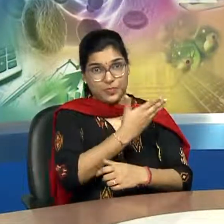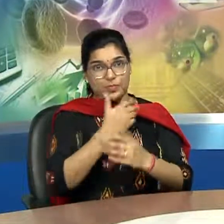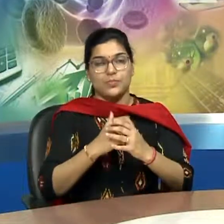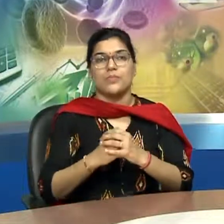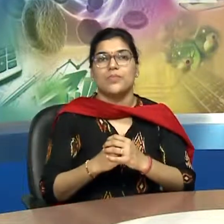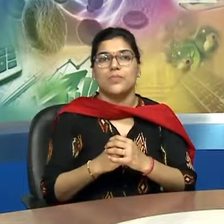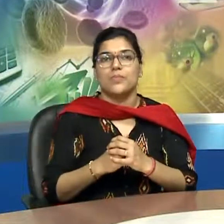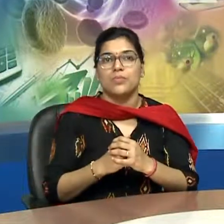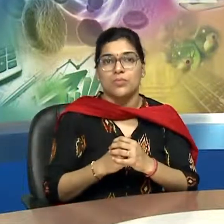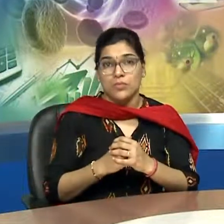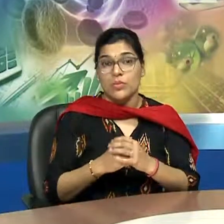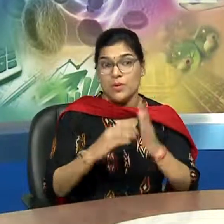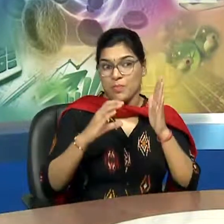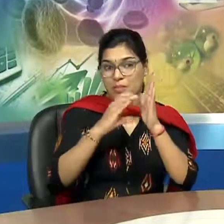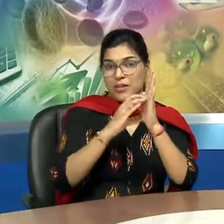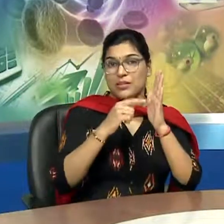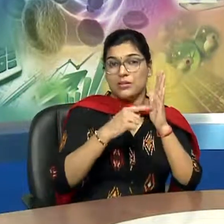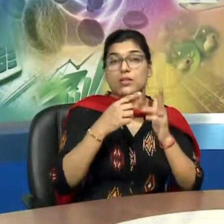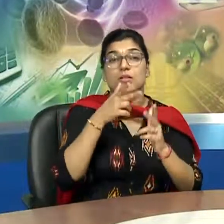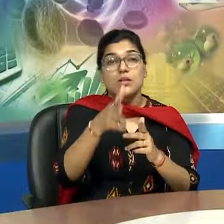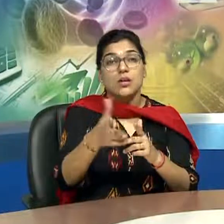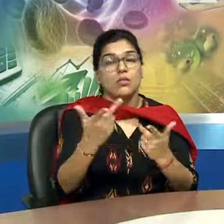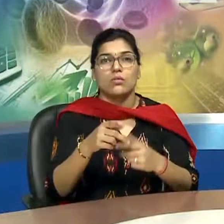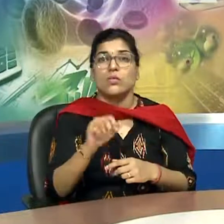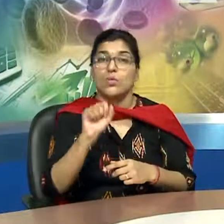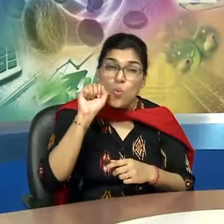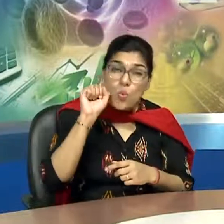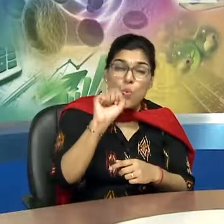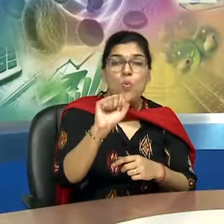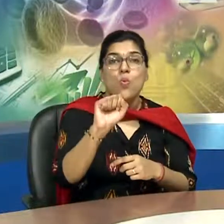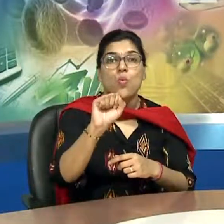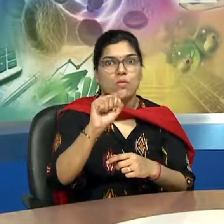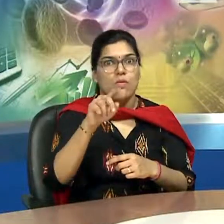The answer of this question is, you can see on the screen.